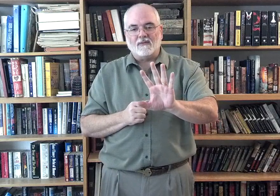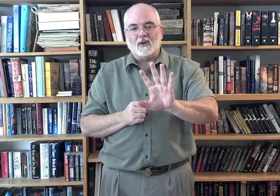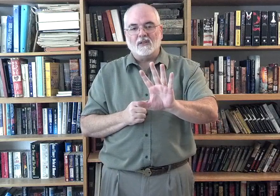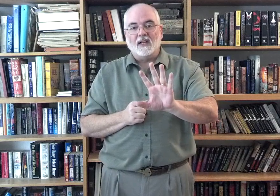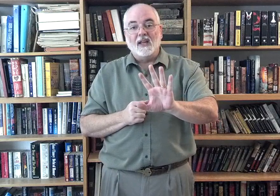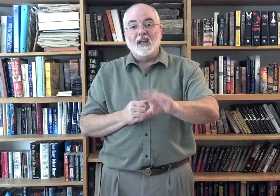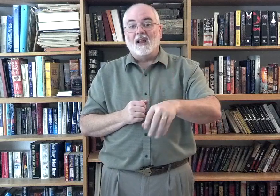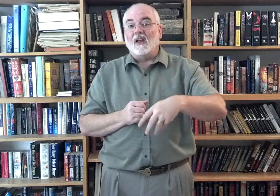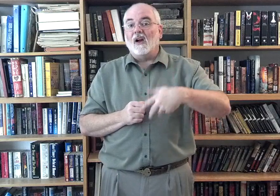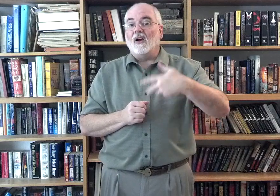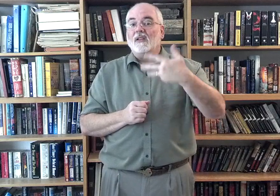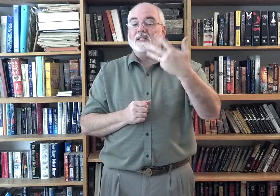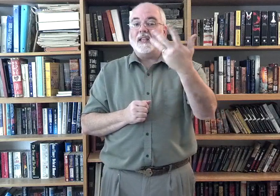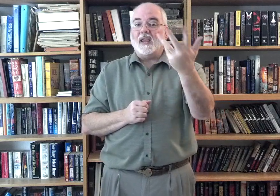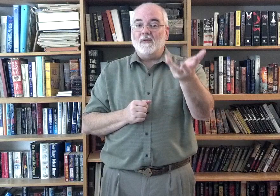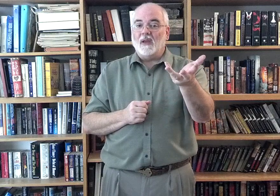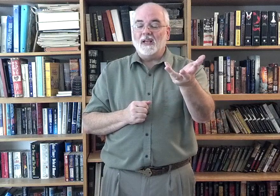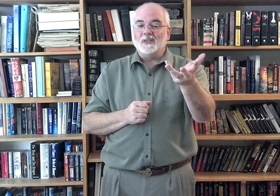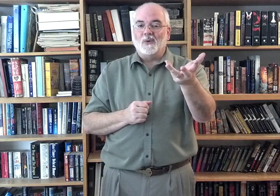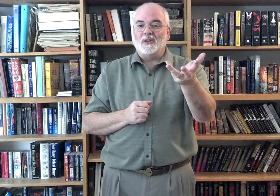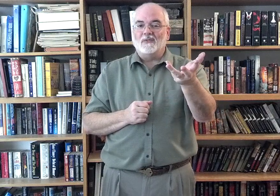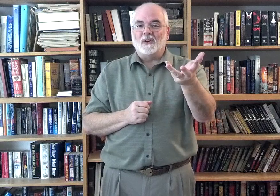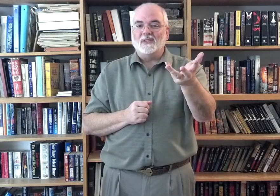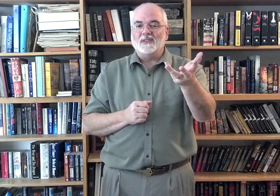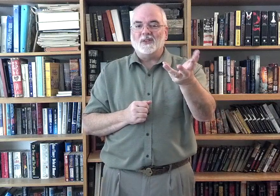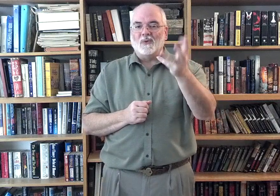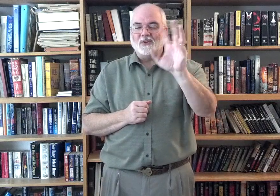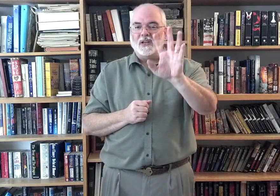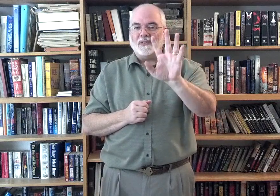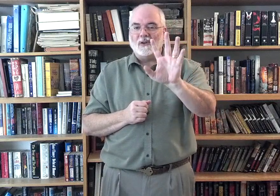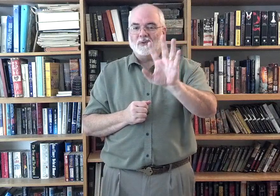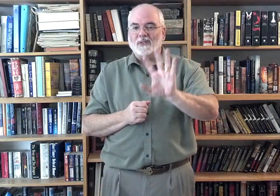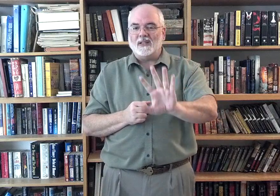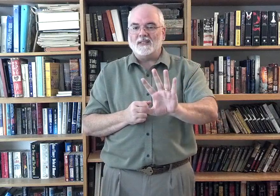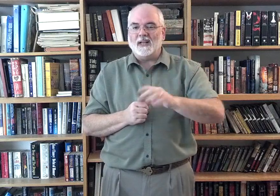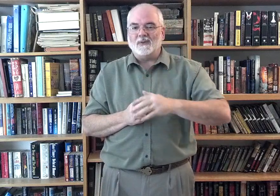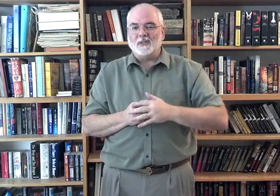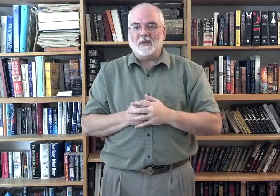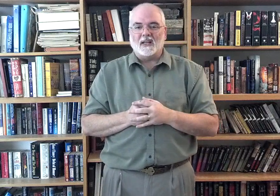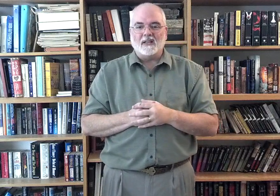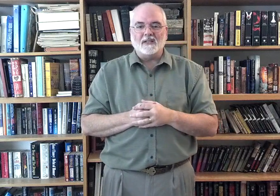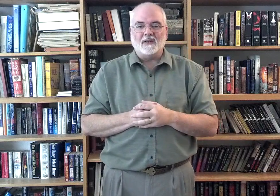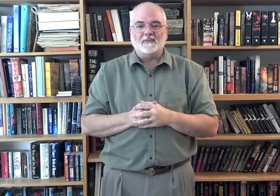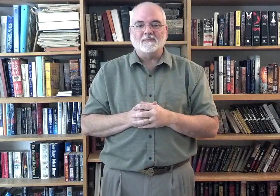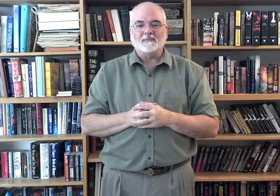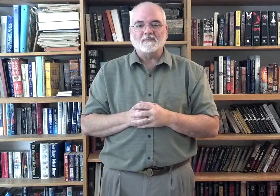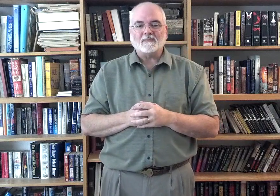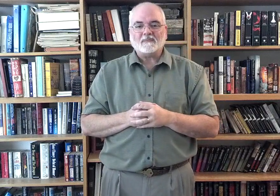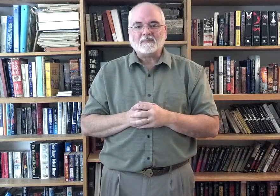verse, are the same as the one in the first? So once you get the first one done, the second one's going to be a lot easier.